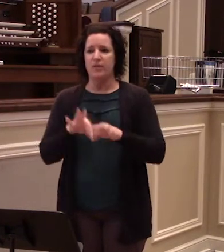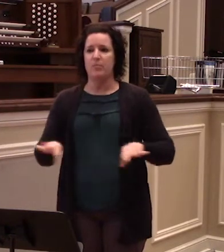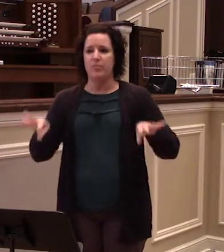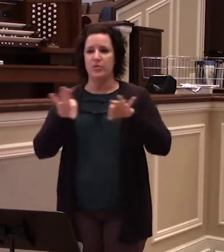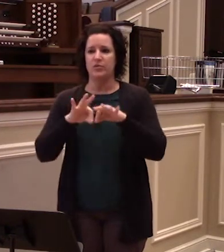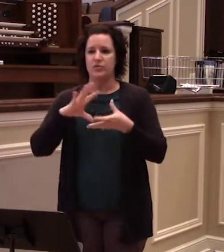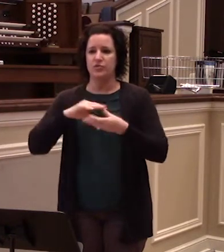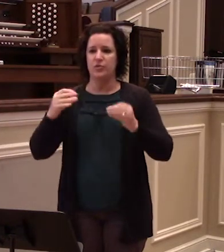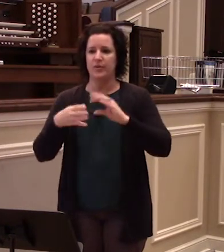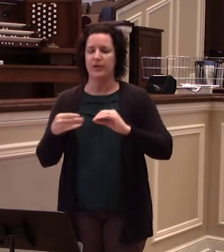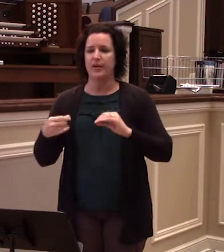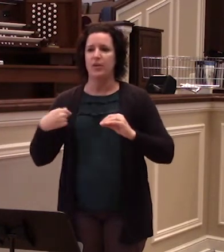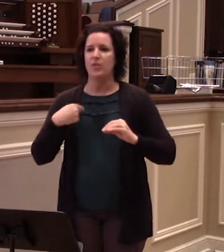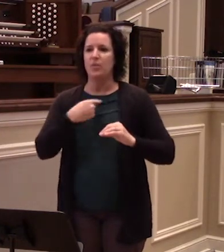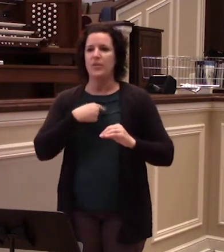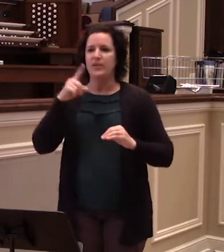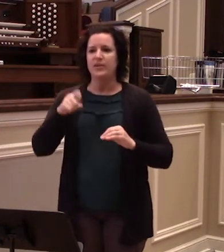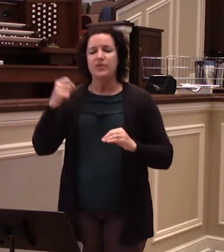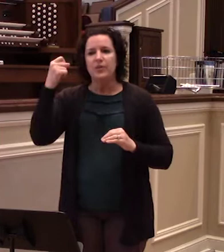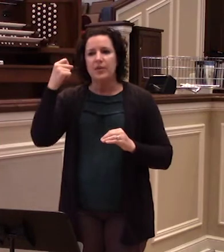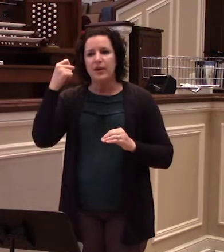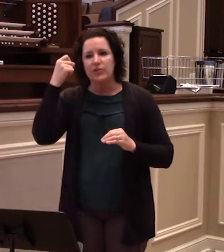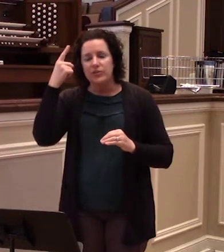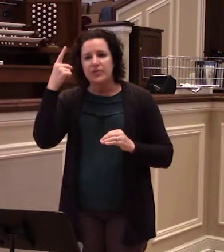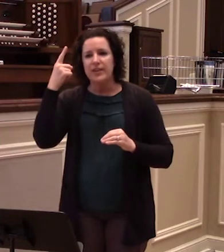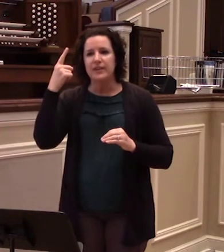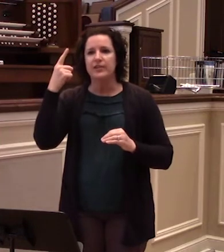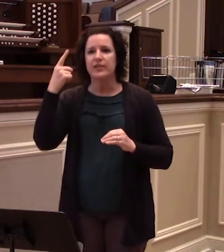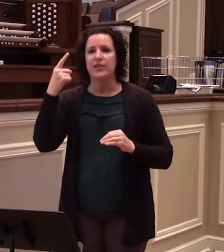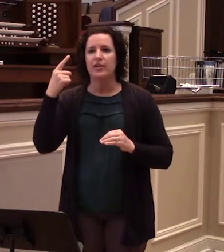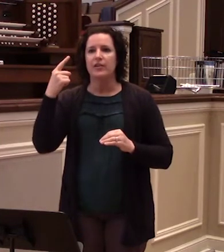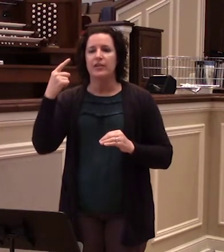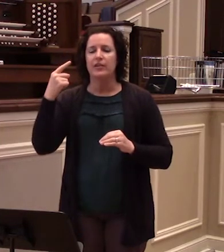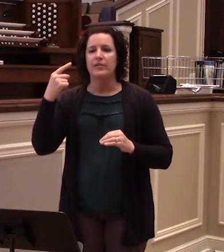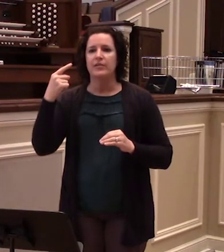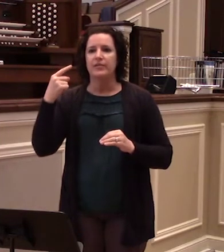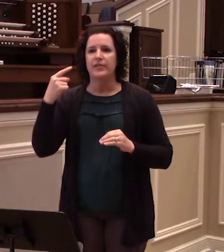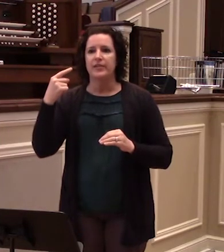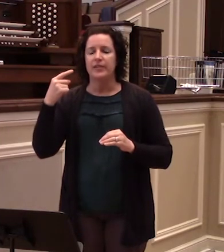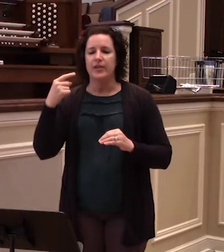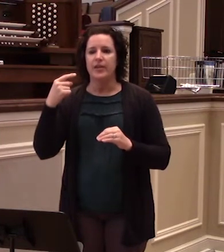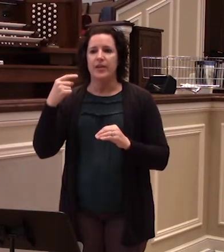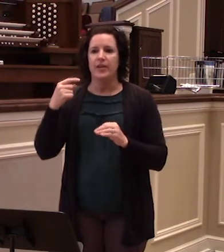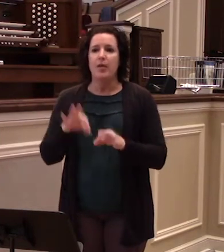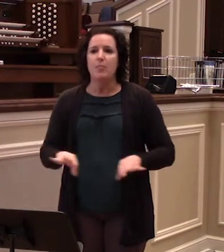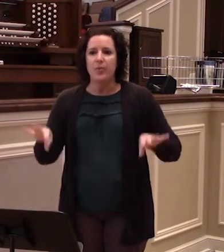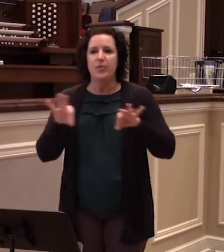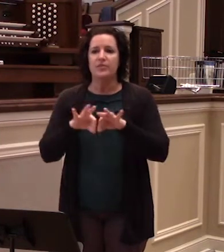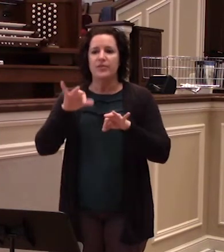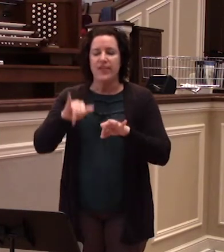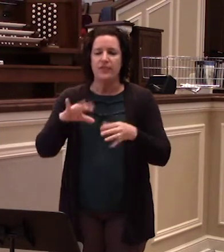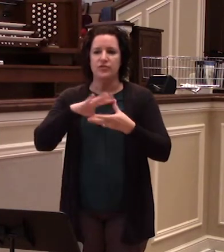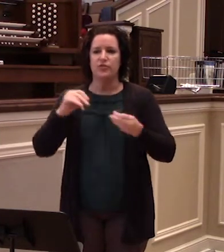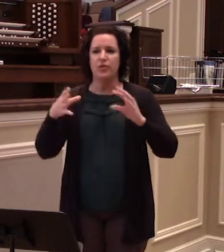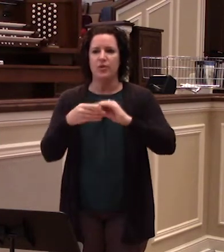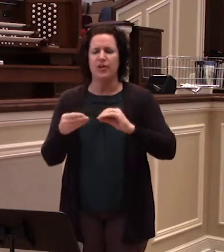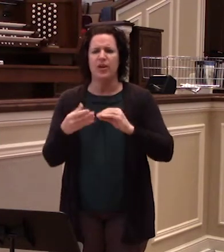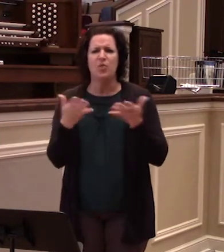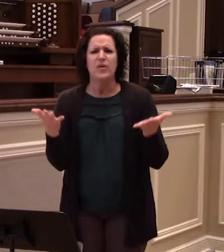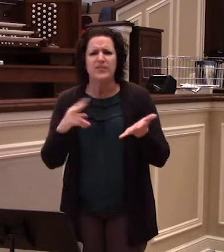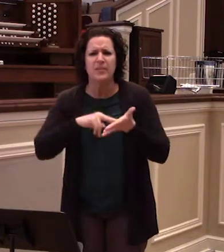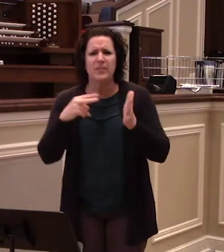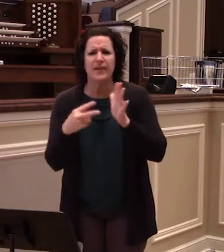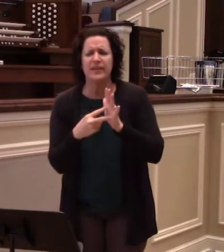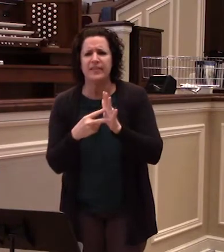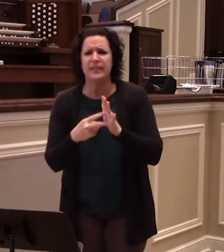to understand and have the opportunity together this morning to understand the significance of that story. What does it mean that